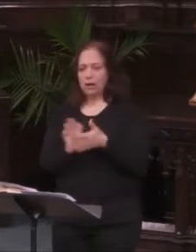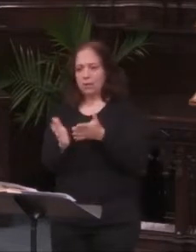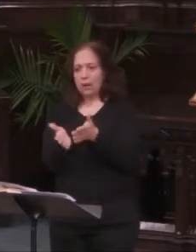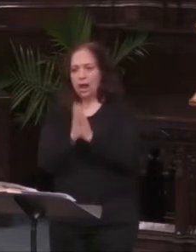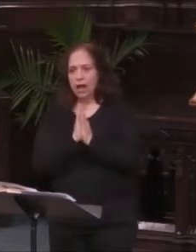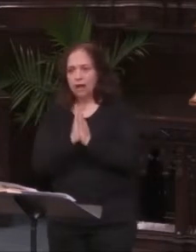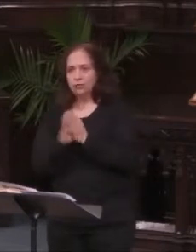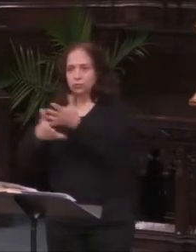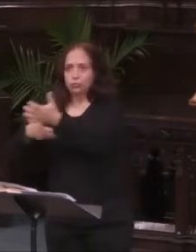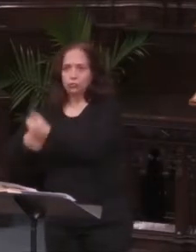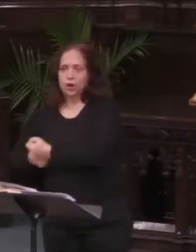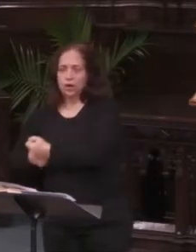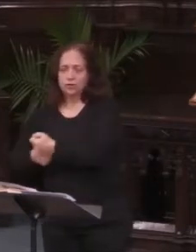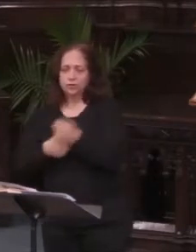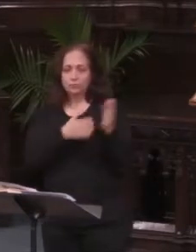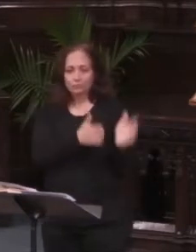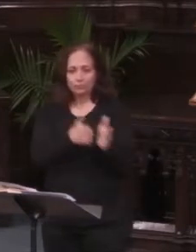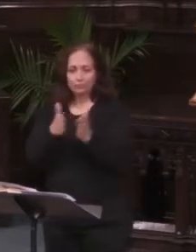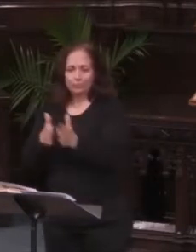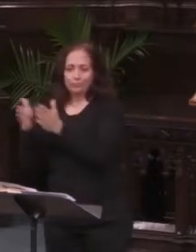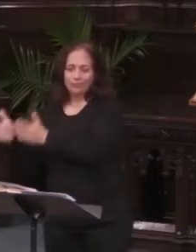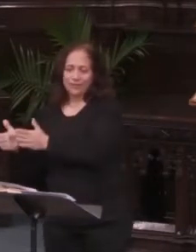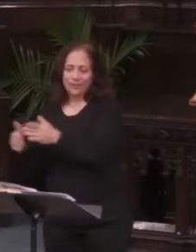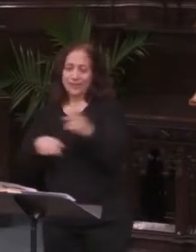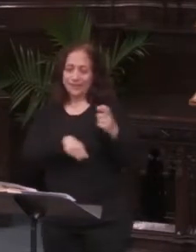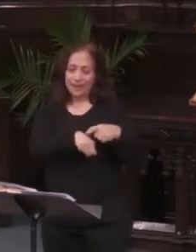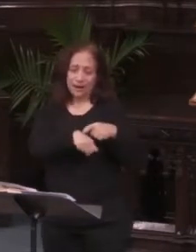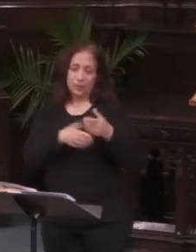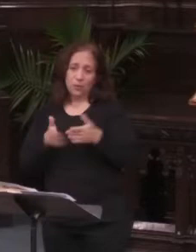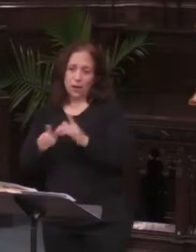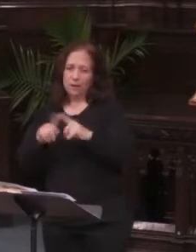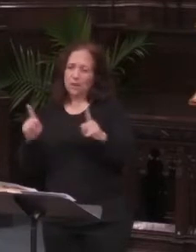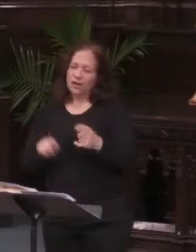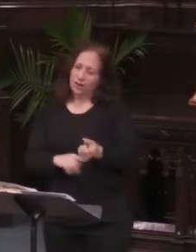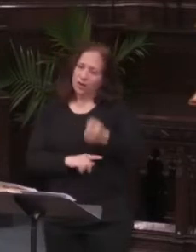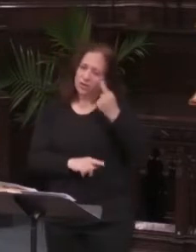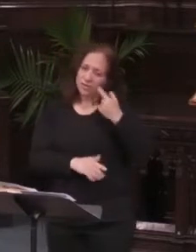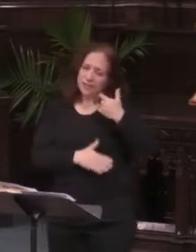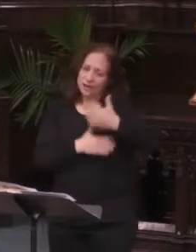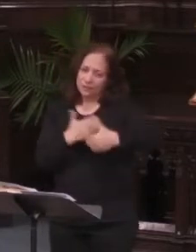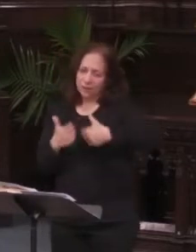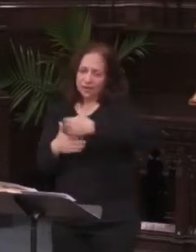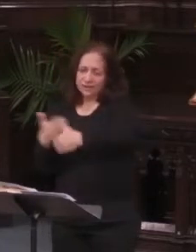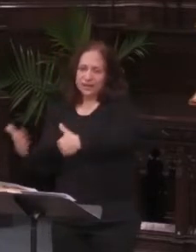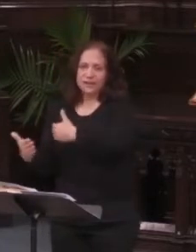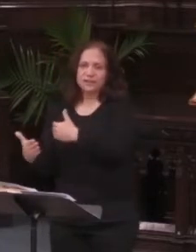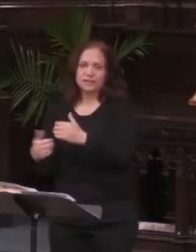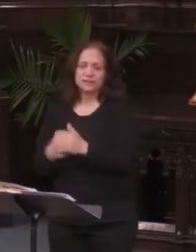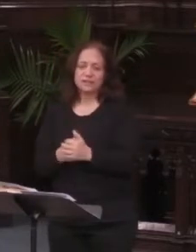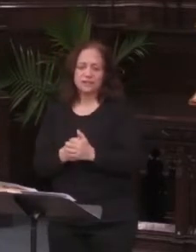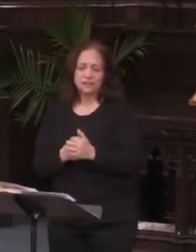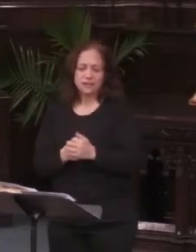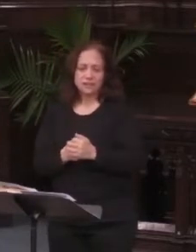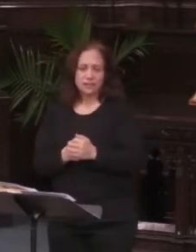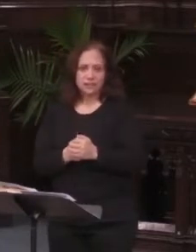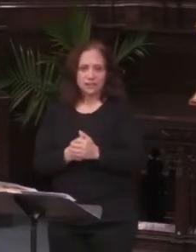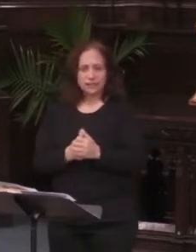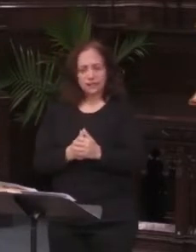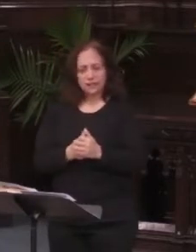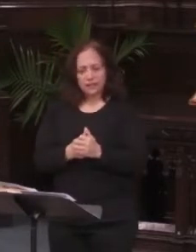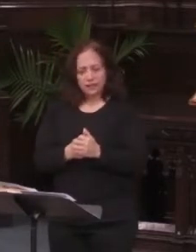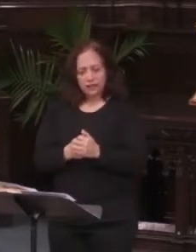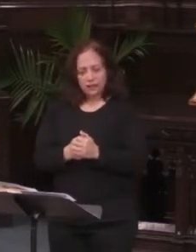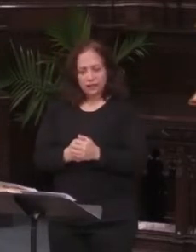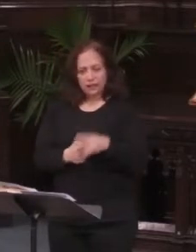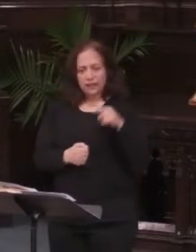to trust in a chronological way, but to understand, as one scholar said, the